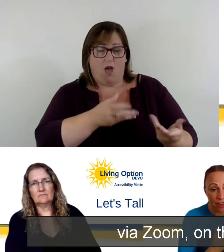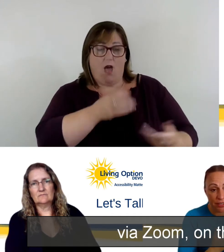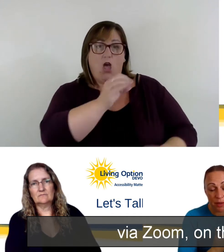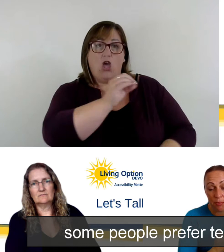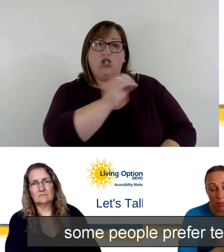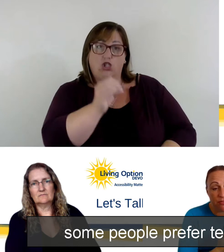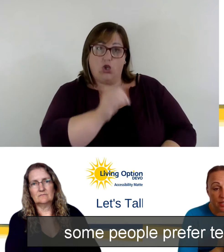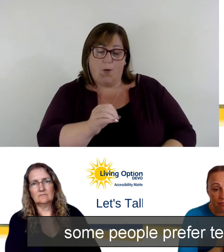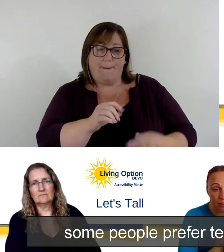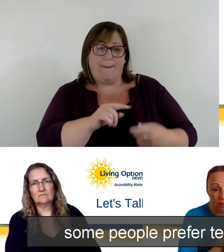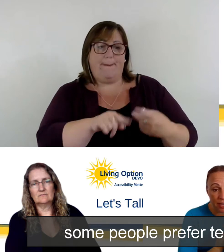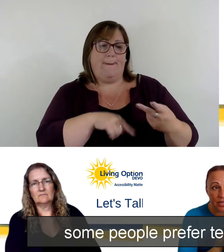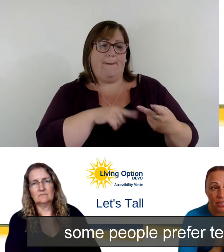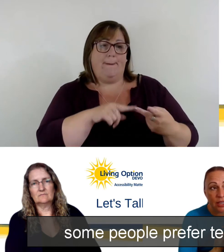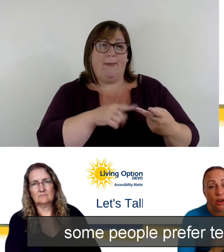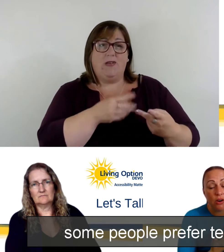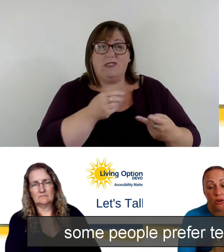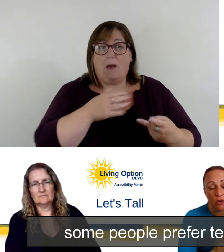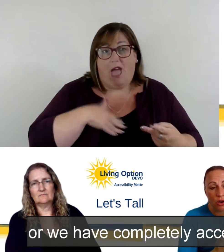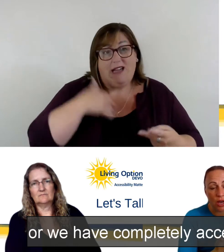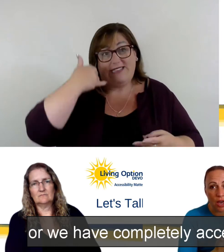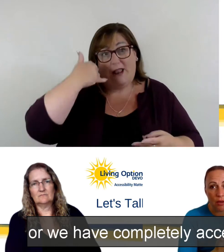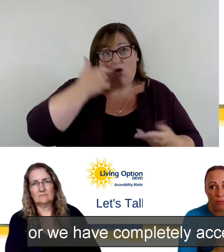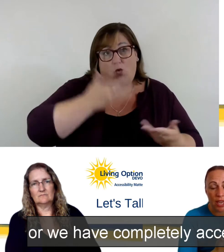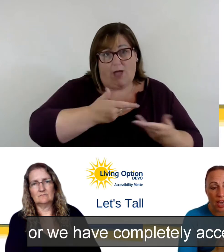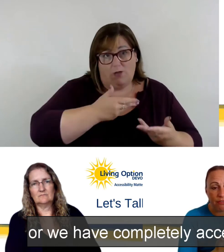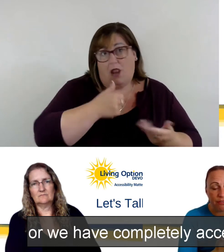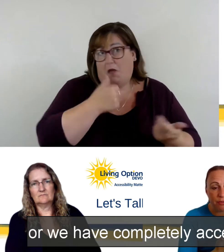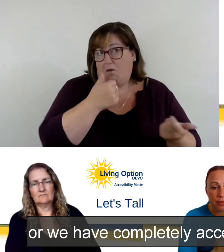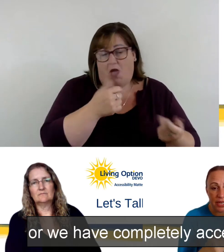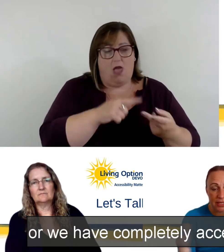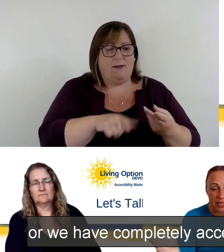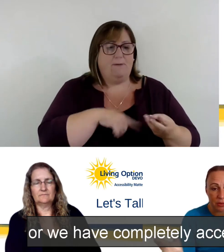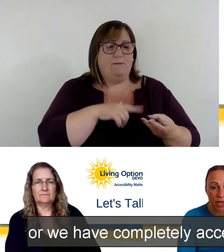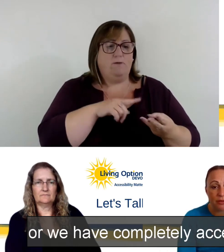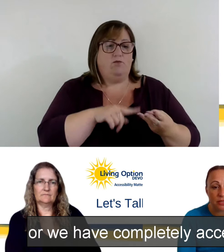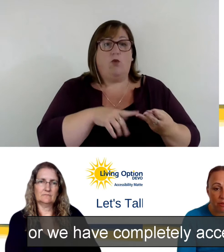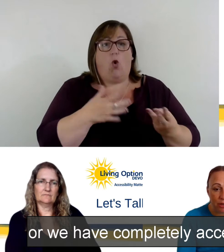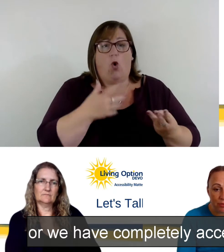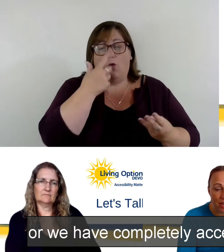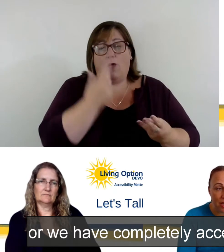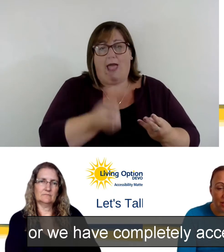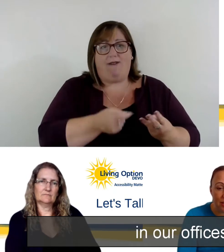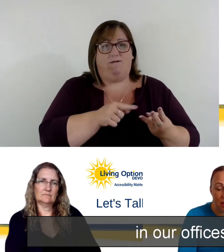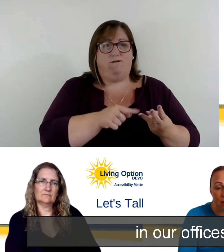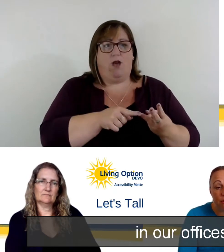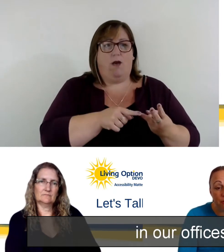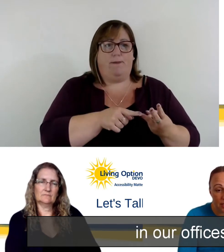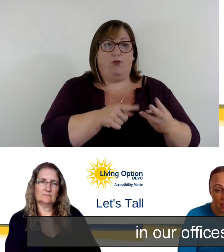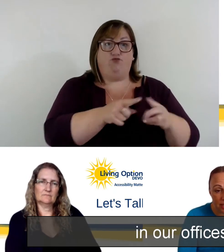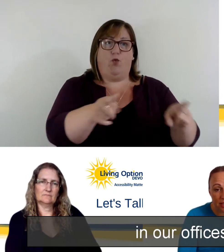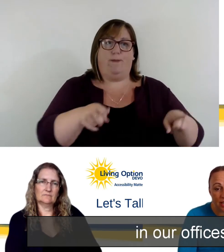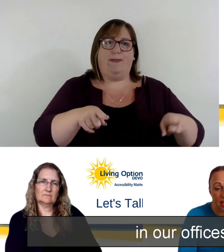the telephone. Some people prefer telephone counselling, or we have completely accessible counselling rooms in